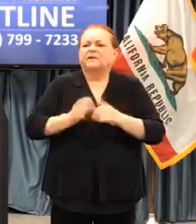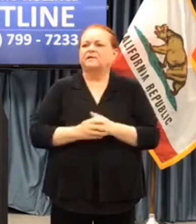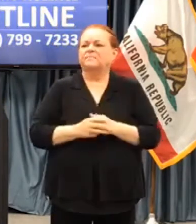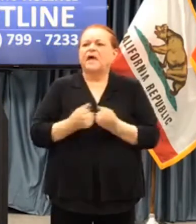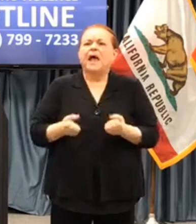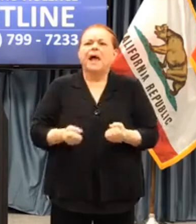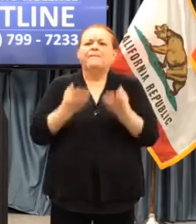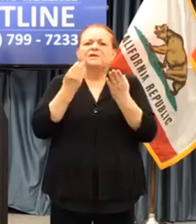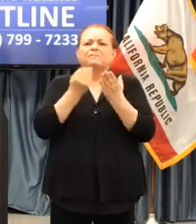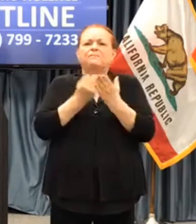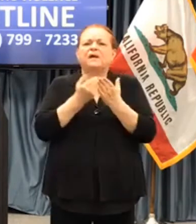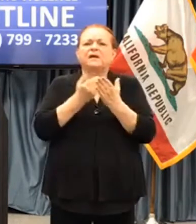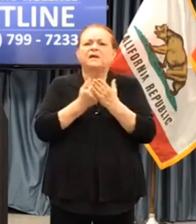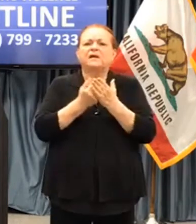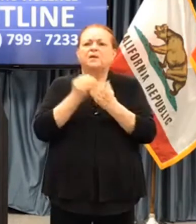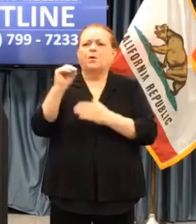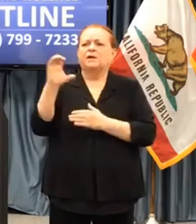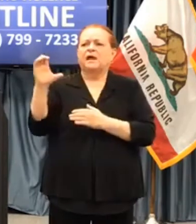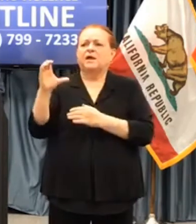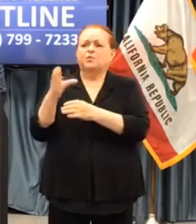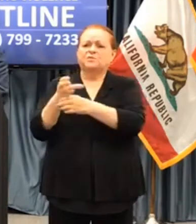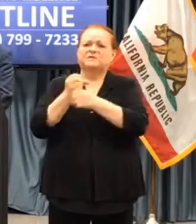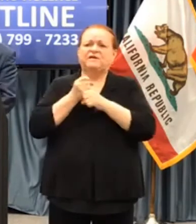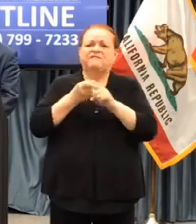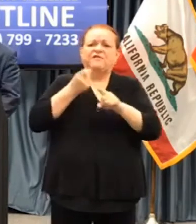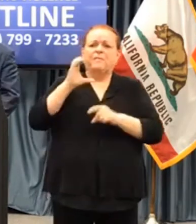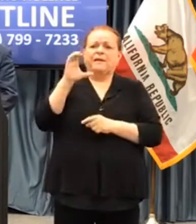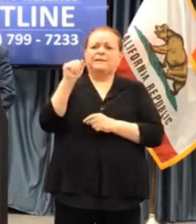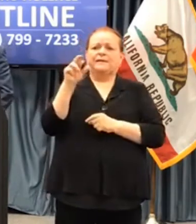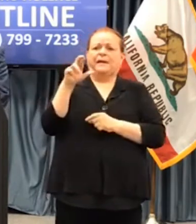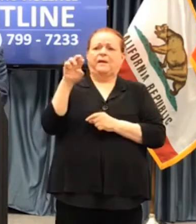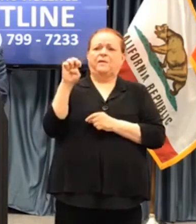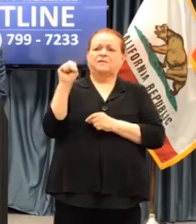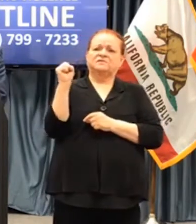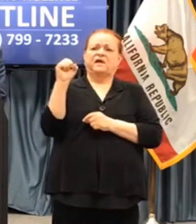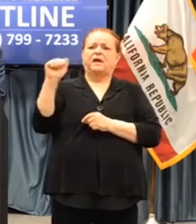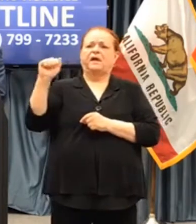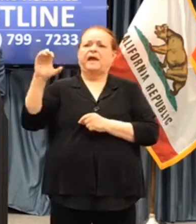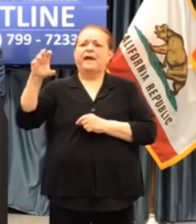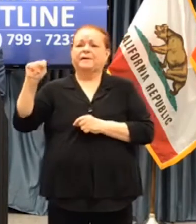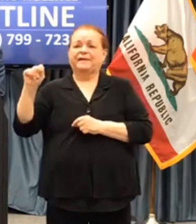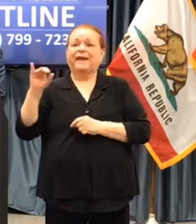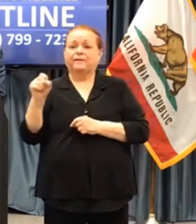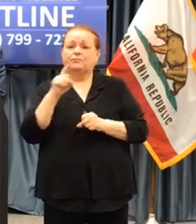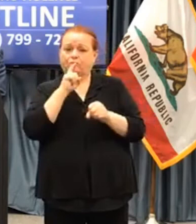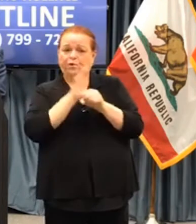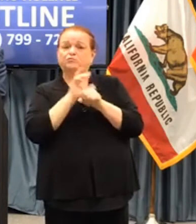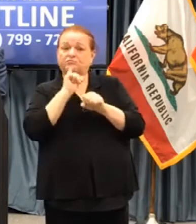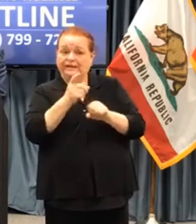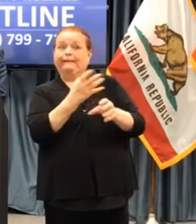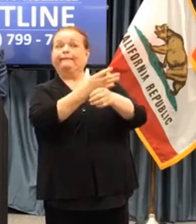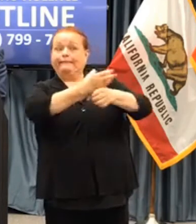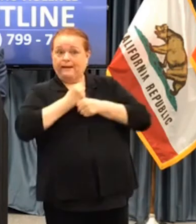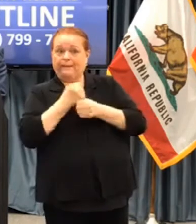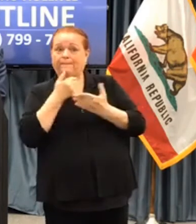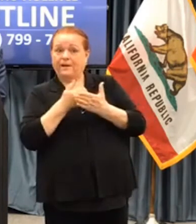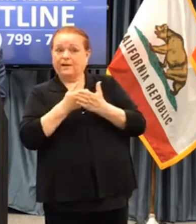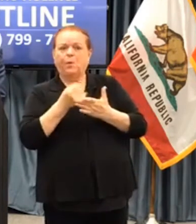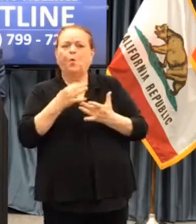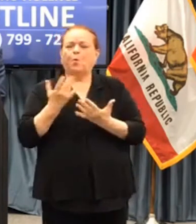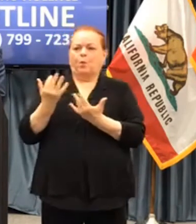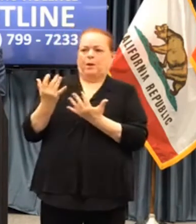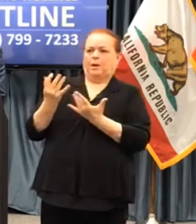the county receiving from the CARES Act, and has it truly received any of that money just on its way?